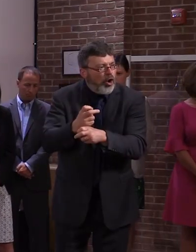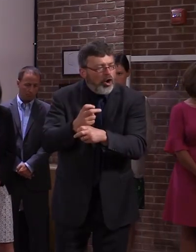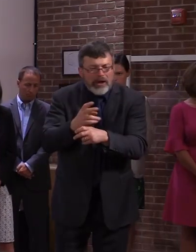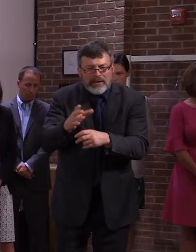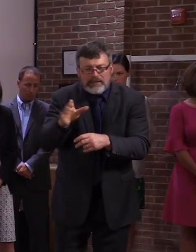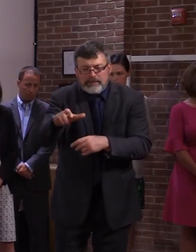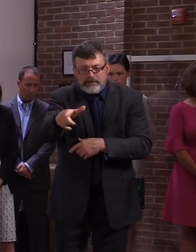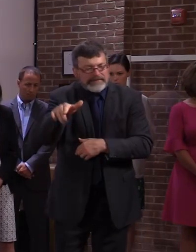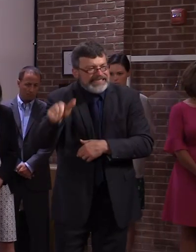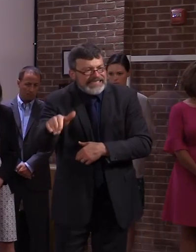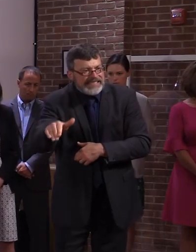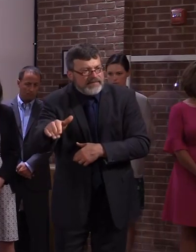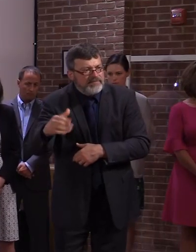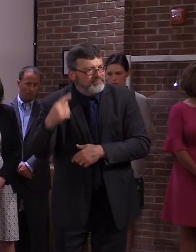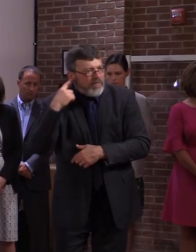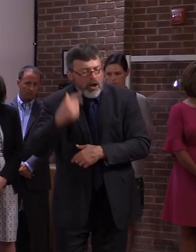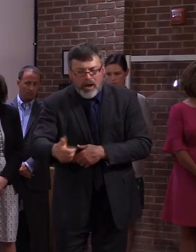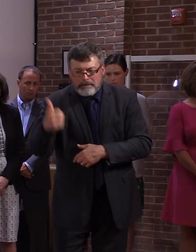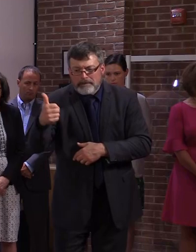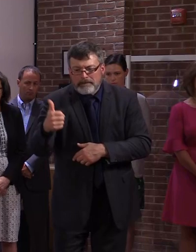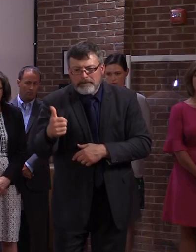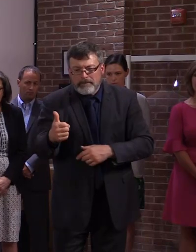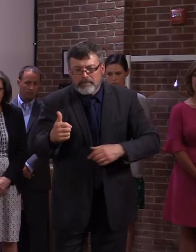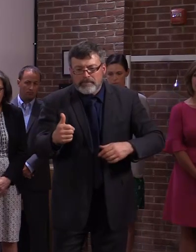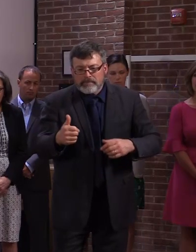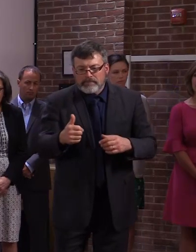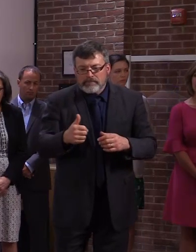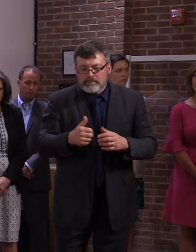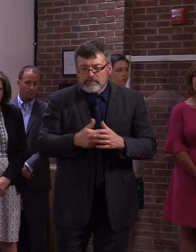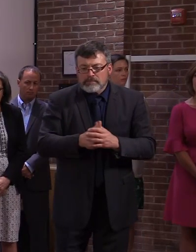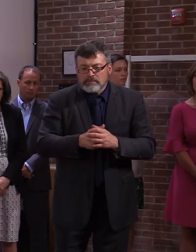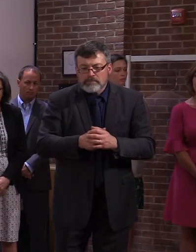Governor, we'll look forward to details about the executive order you'll be signing tomorrow. There's enormous anxiety right now.